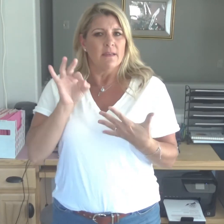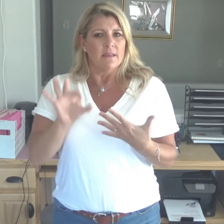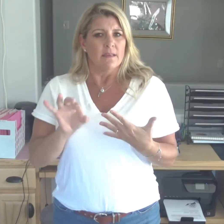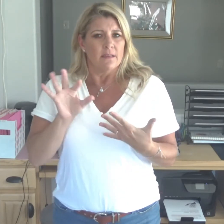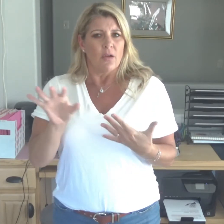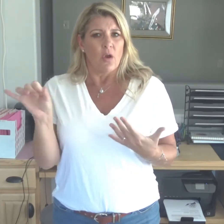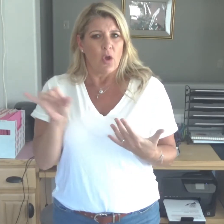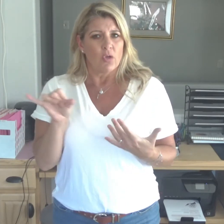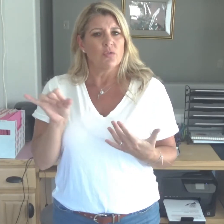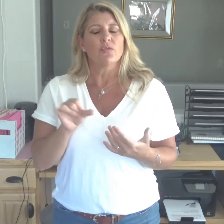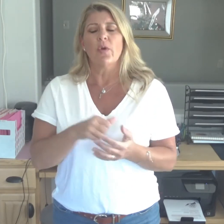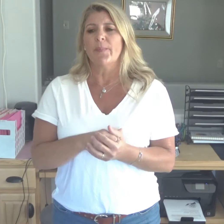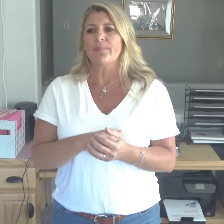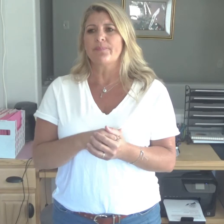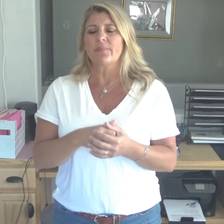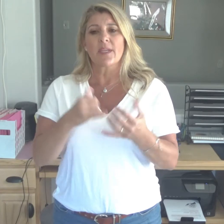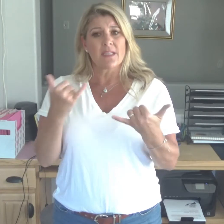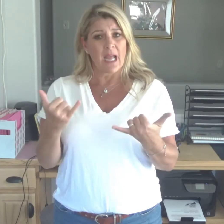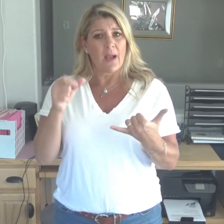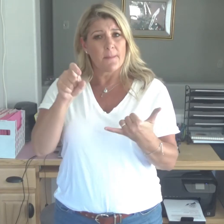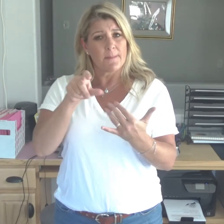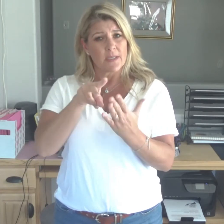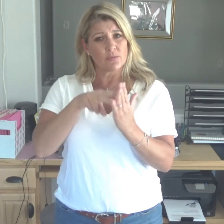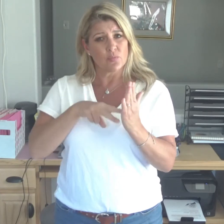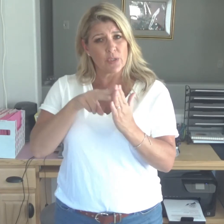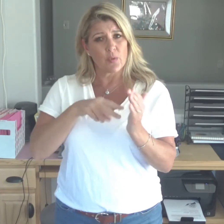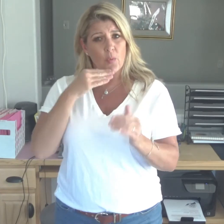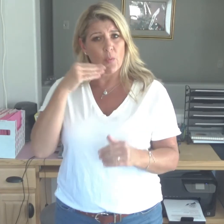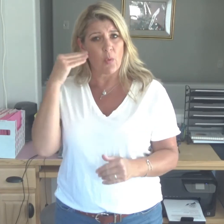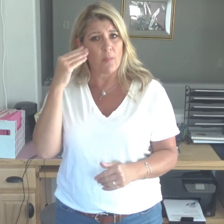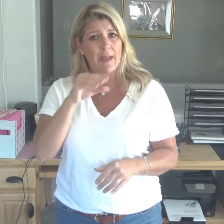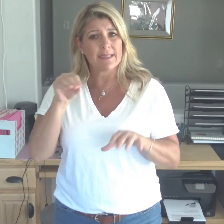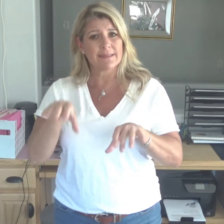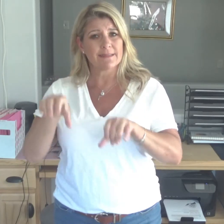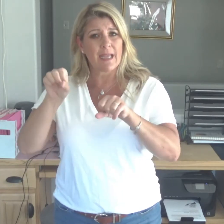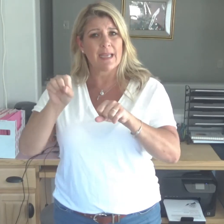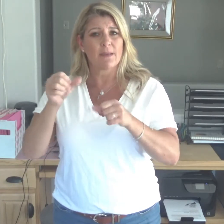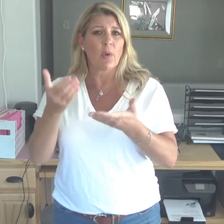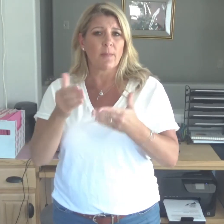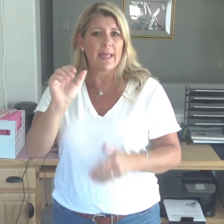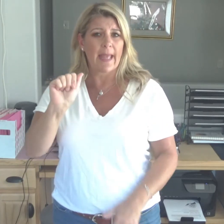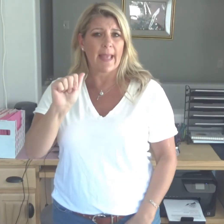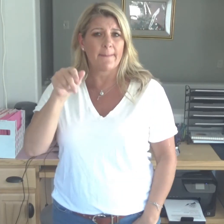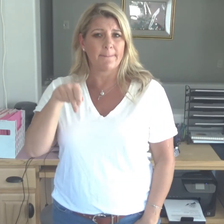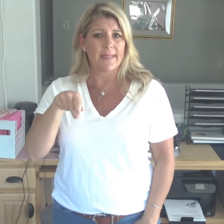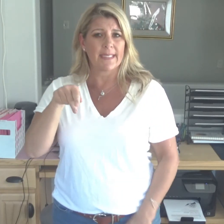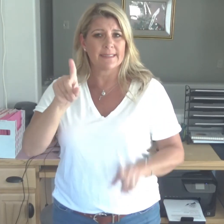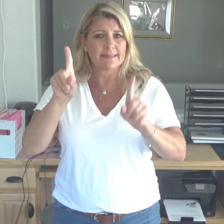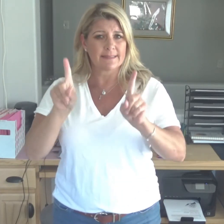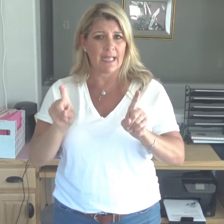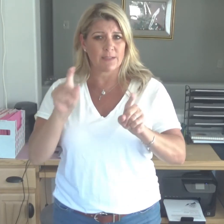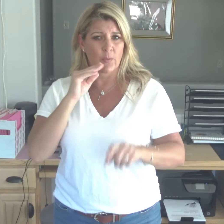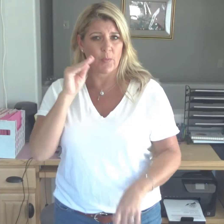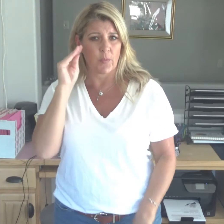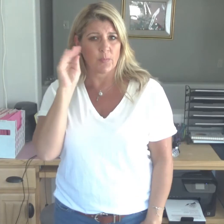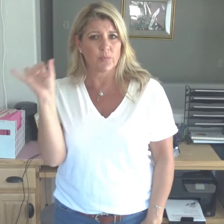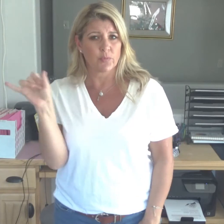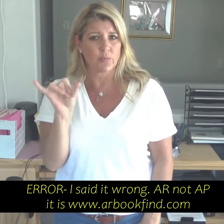Now I have a few other tips as well. Right now, with their reading that they need to do, often, now I signed this wrong, but